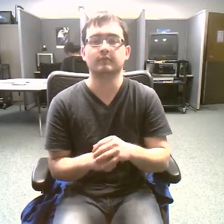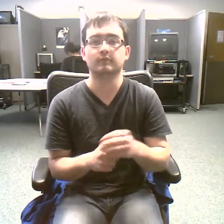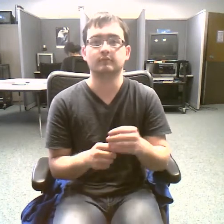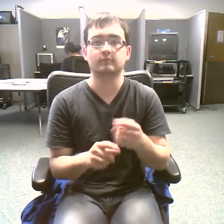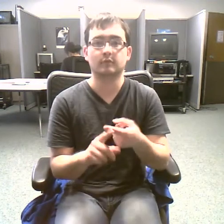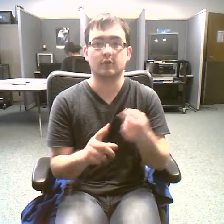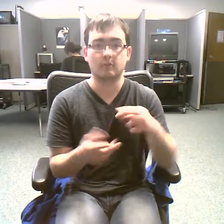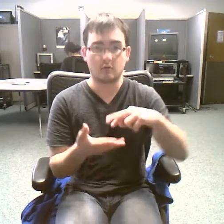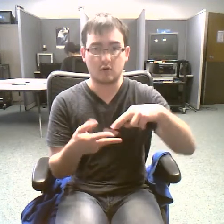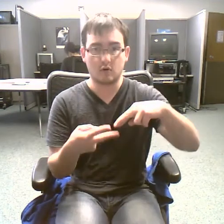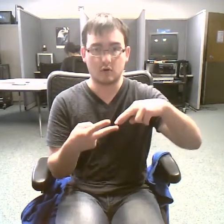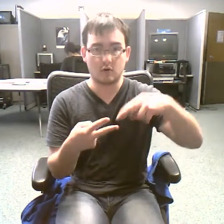much DNA at all.